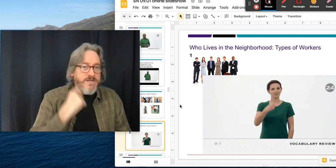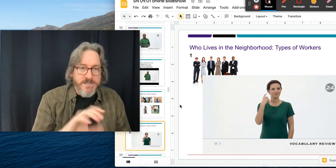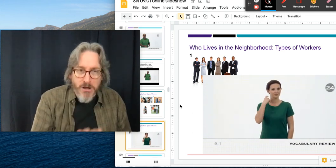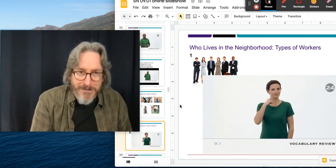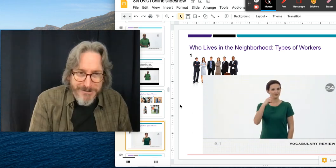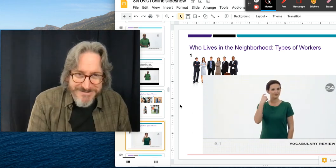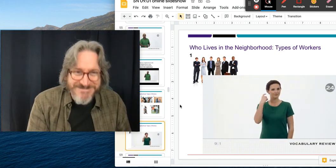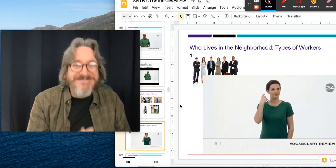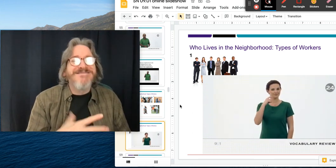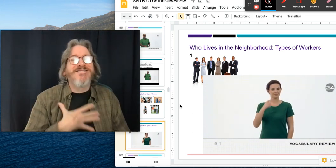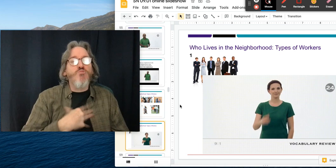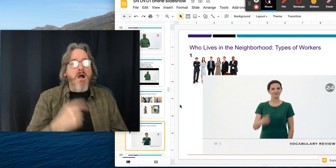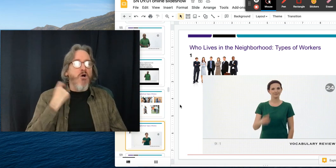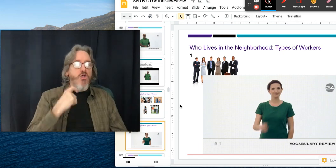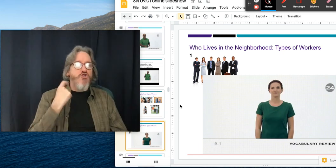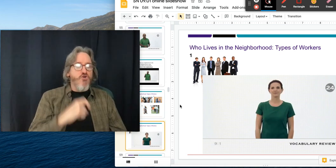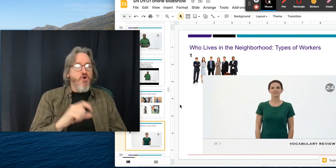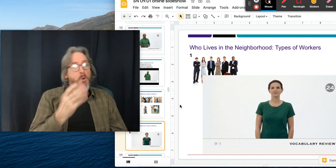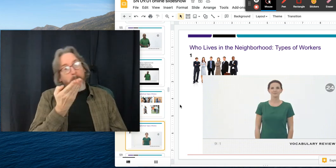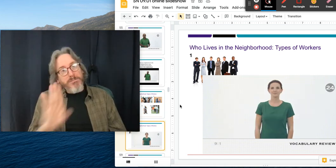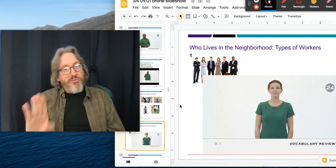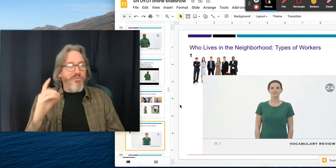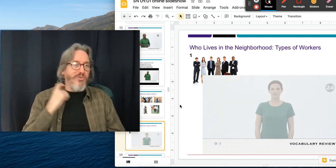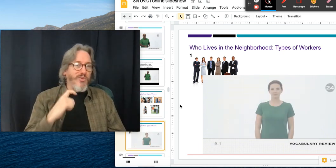not a priest collar.